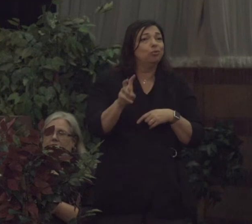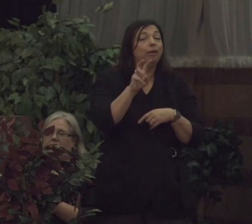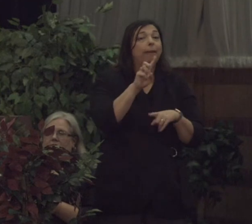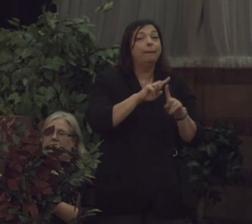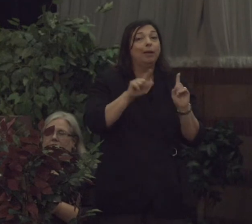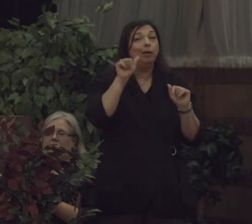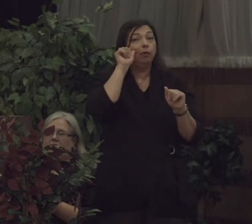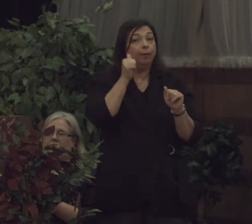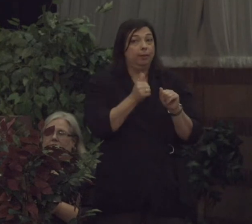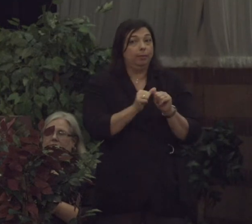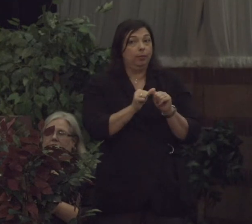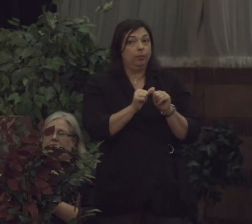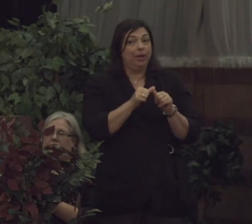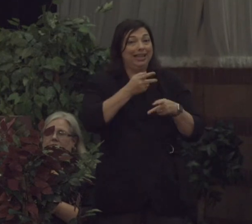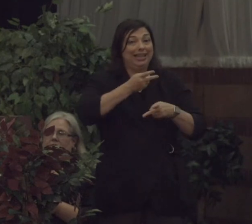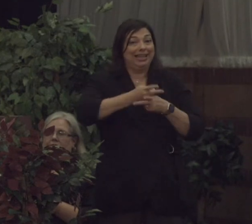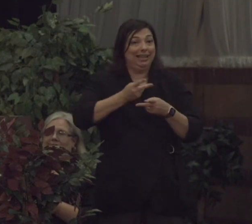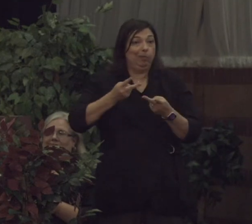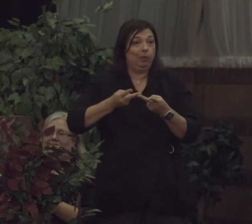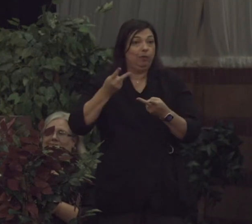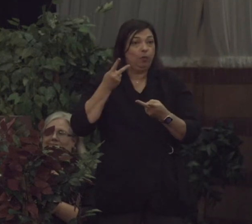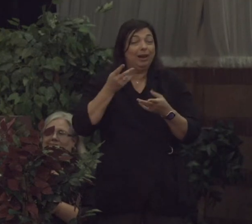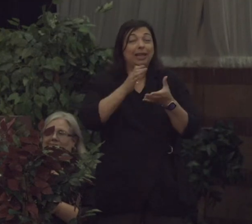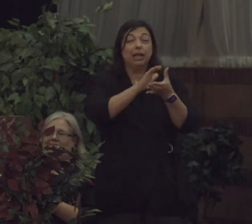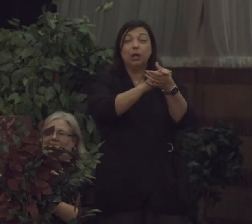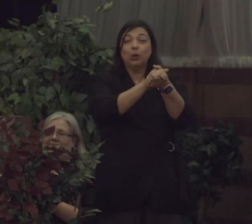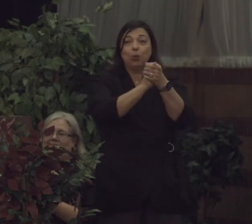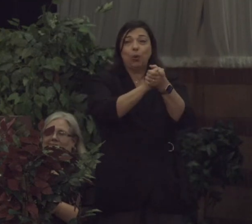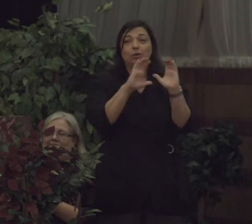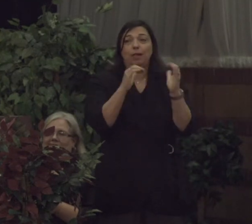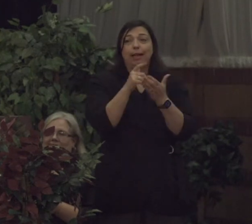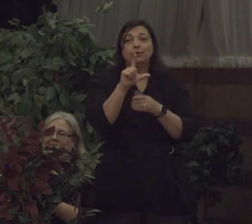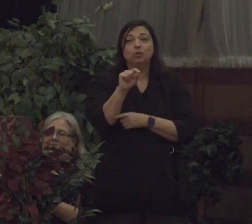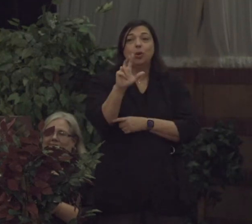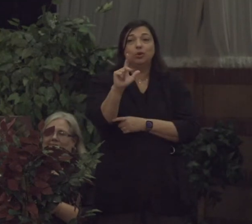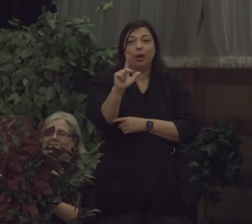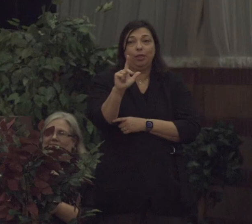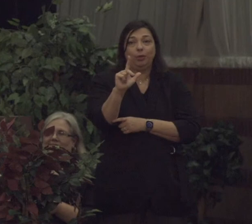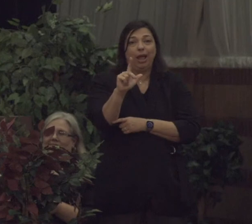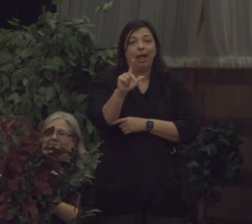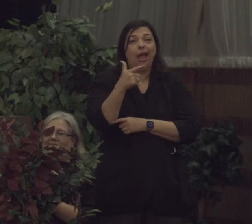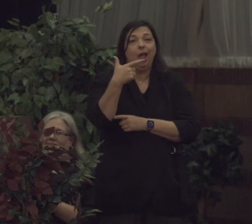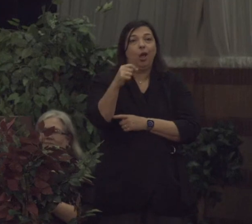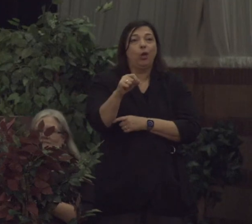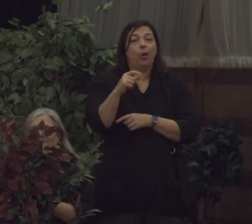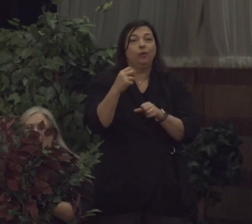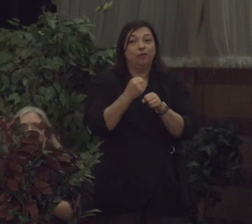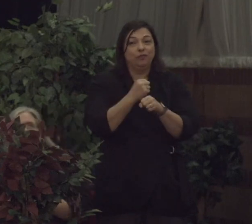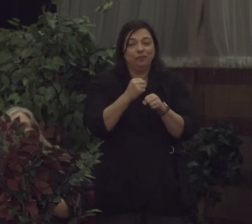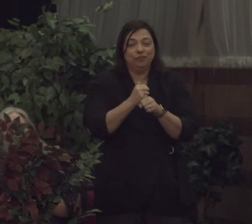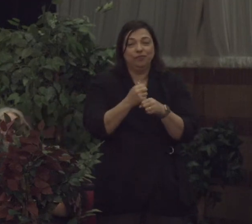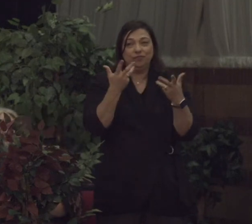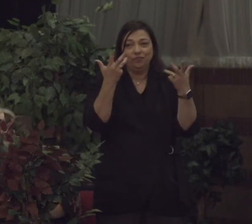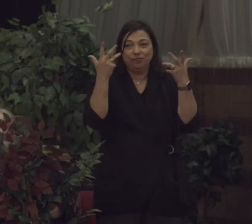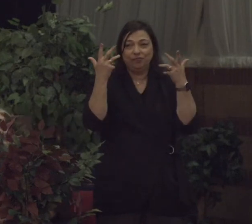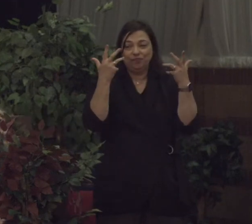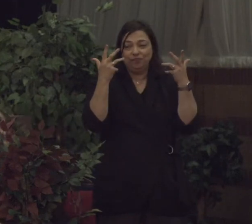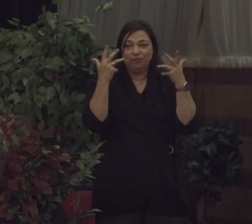remember, keep your fork. Congratulations, class of 2023. Go Fighting Wildcats!